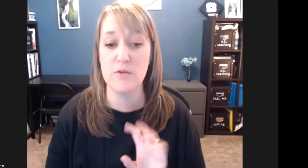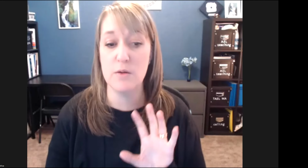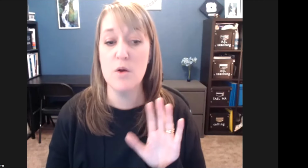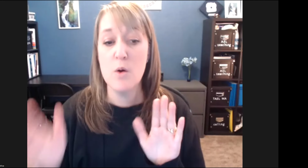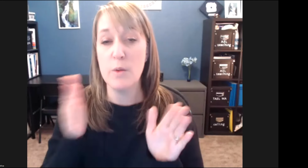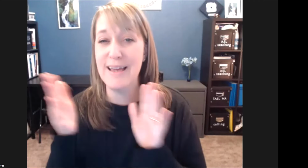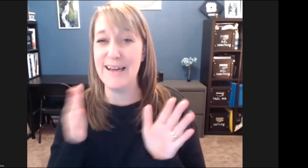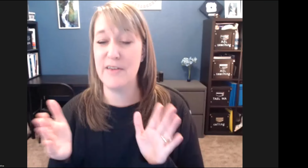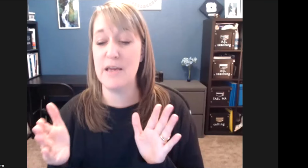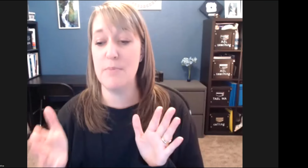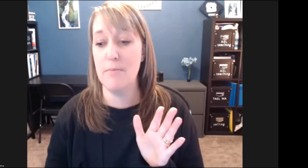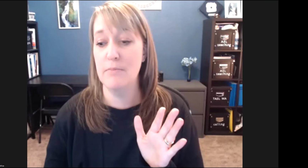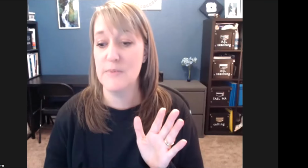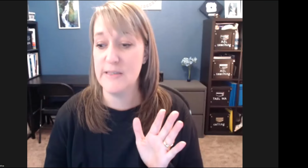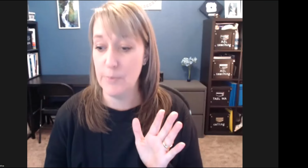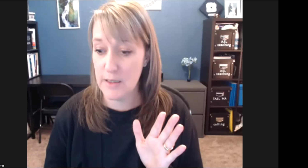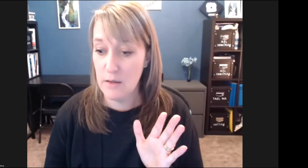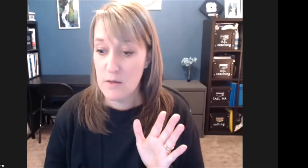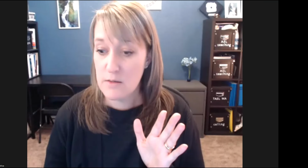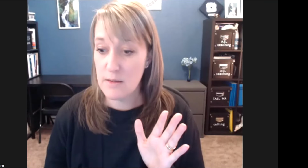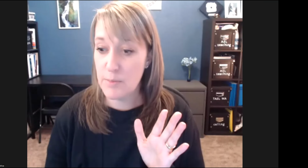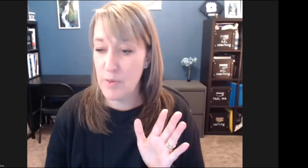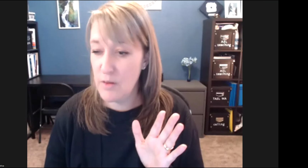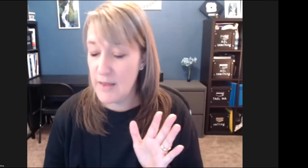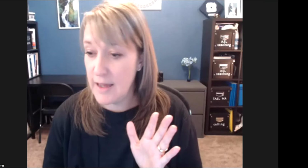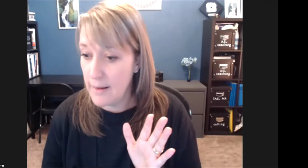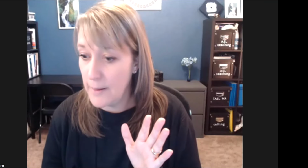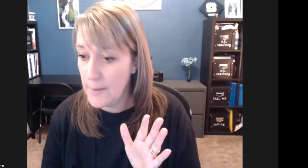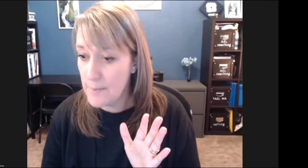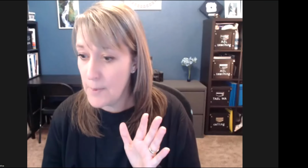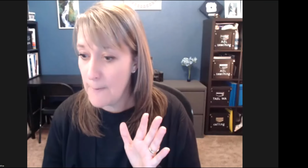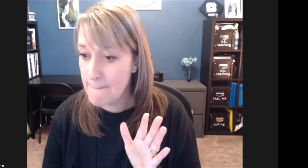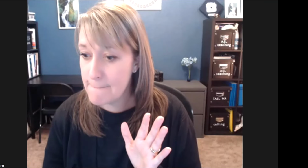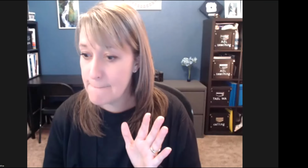so that we can kind of keep them separate. So let me pull that up.